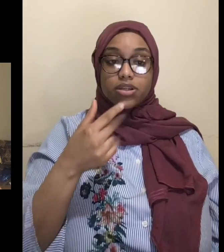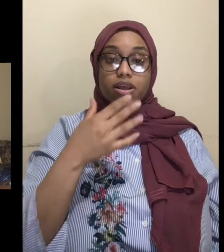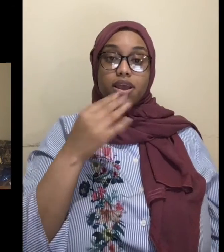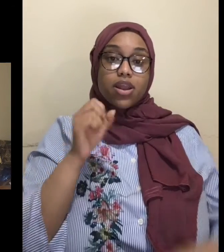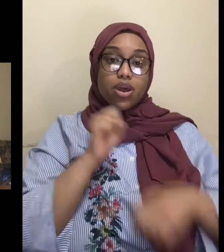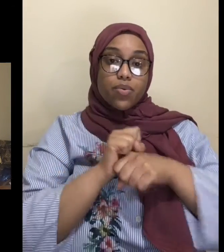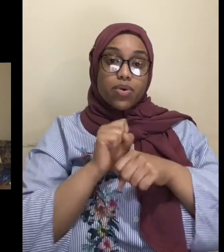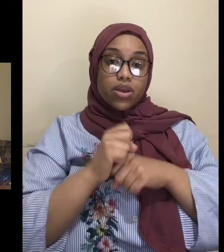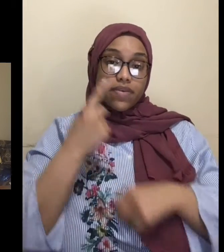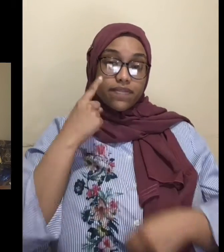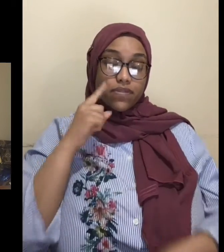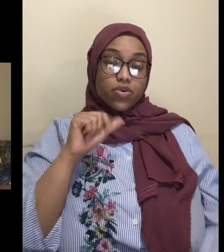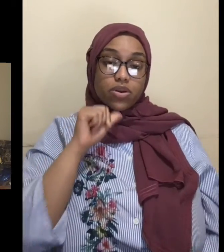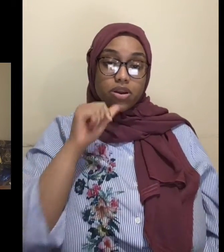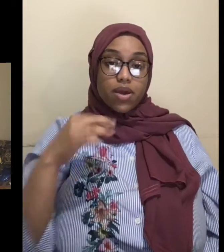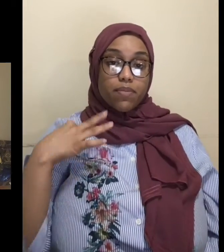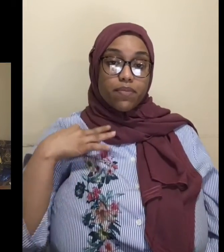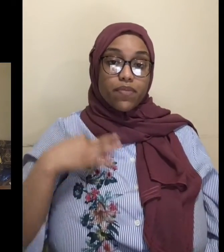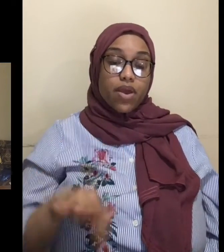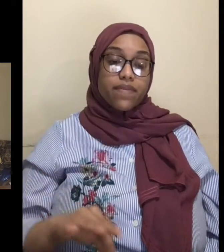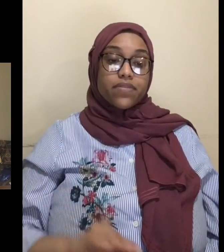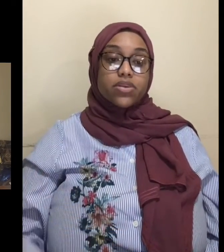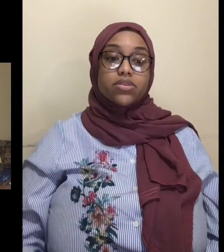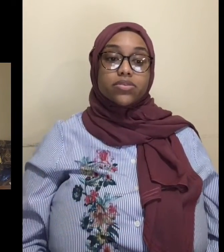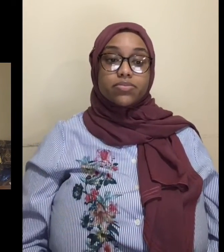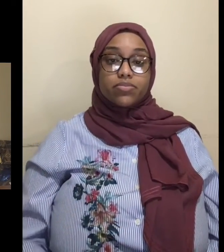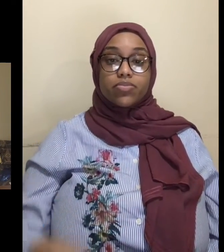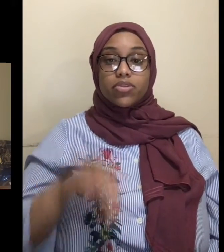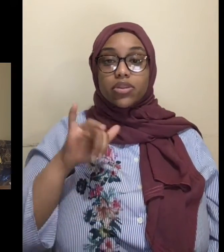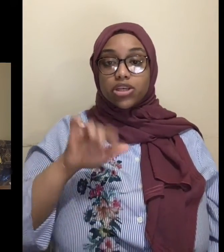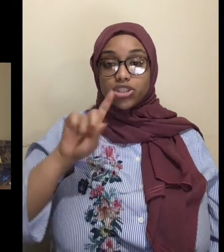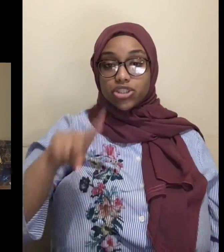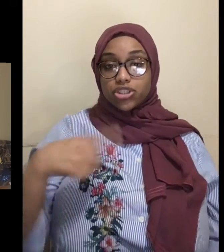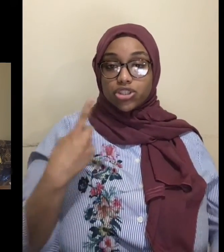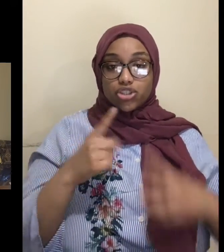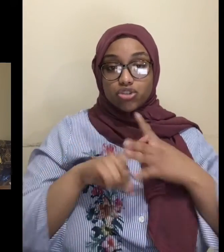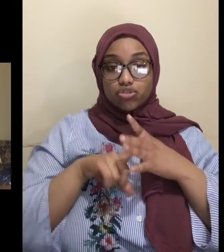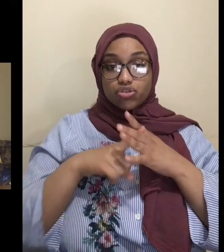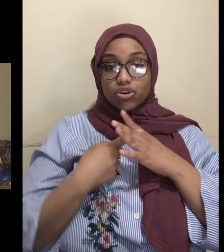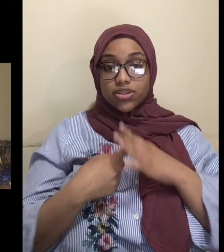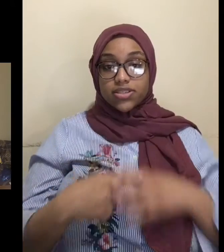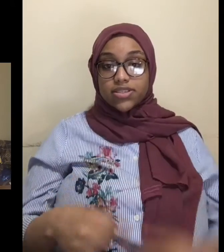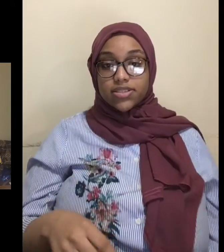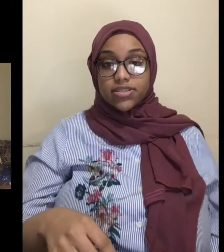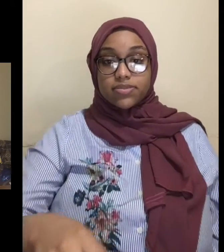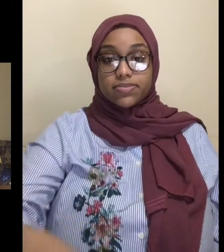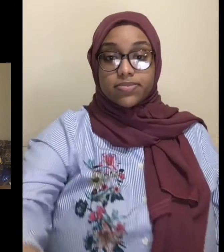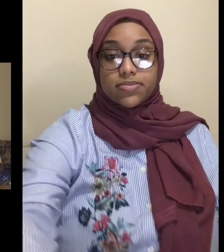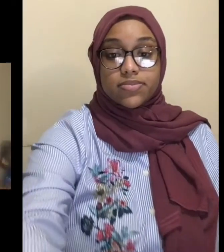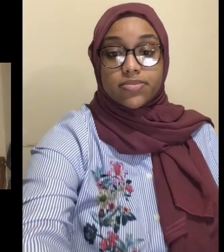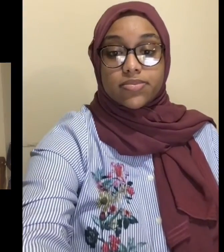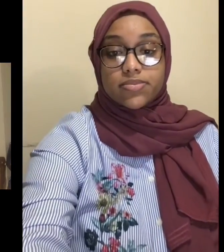like volunteering, interning, and working for nonprofits. This is just the start.